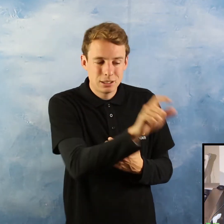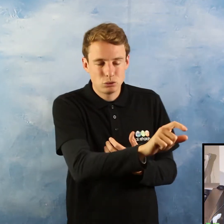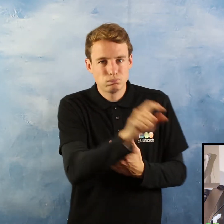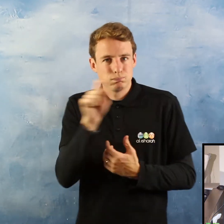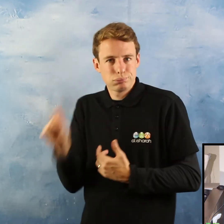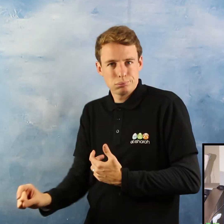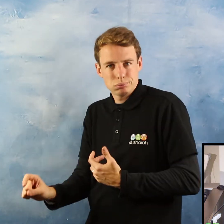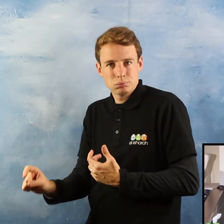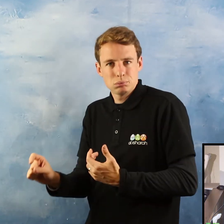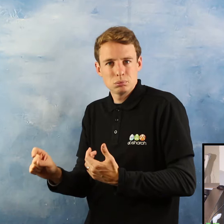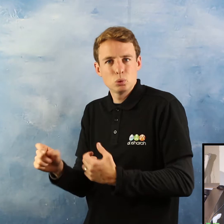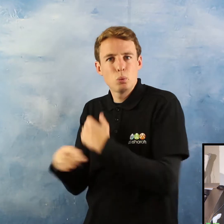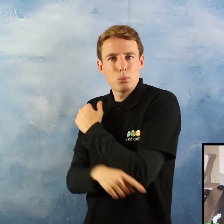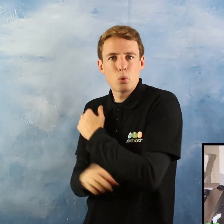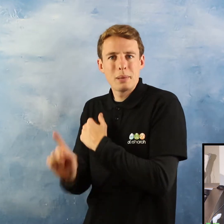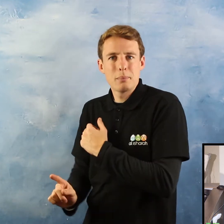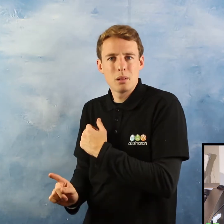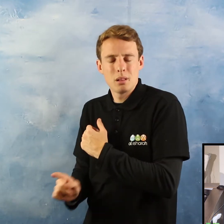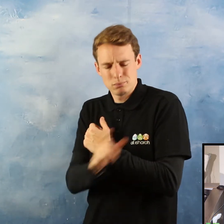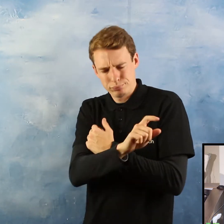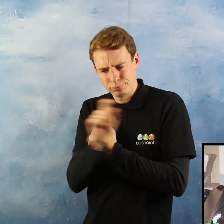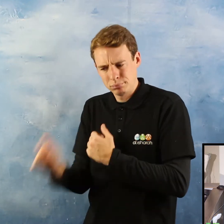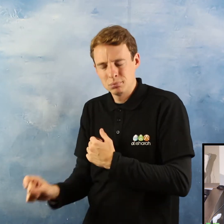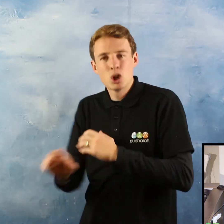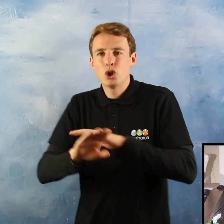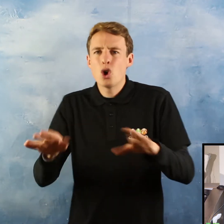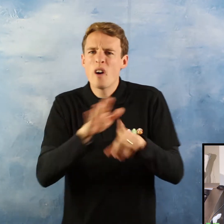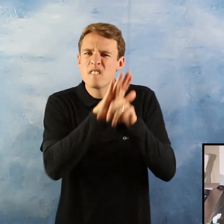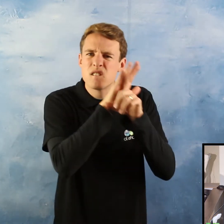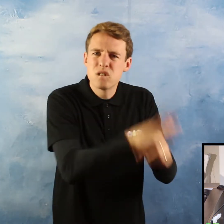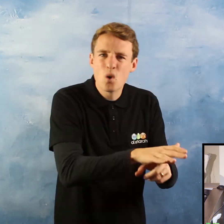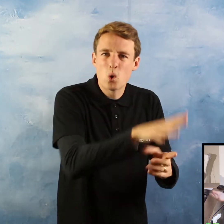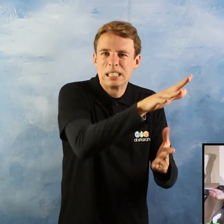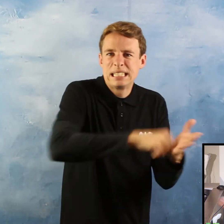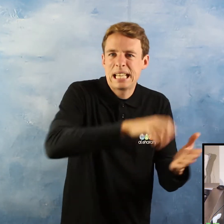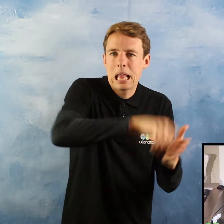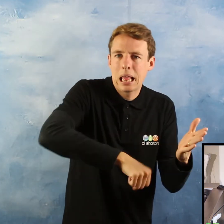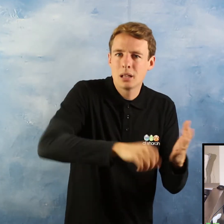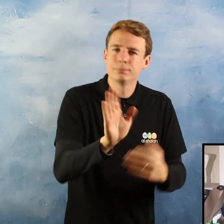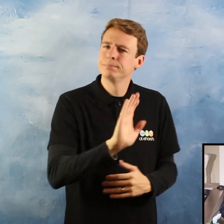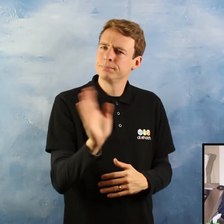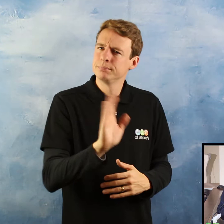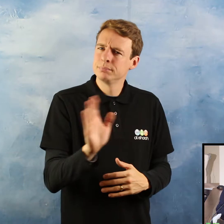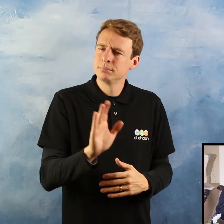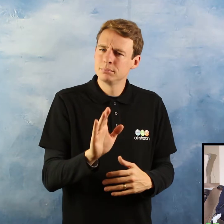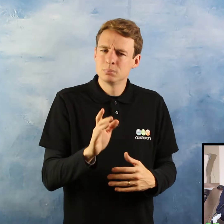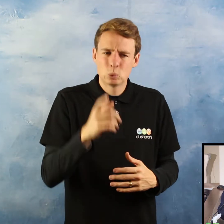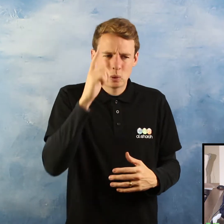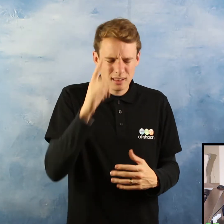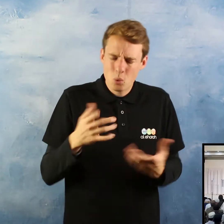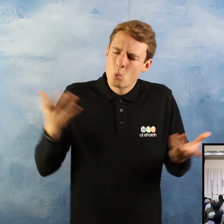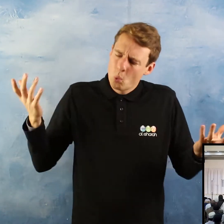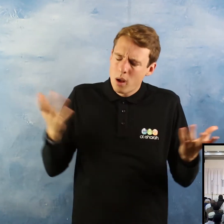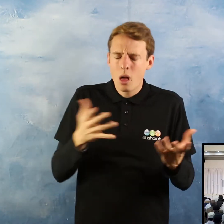poor is there. So they don't give, therefore we take by force and give to the poor. So that doesn't actually, and